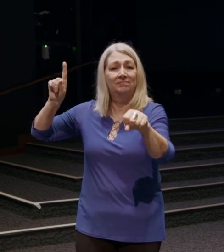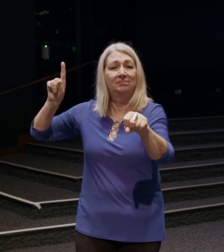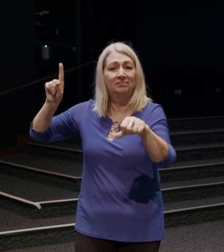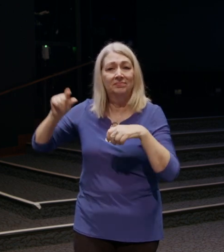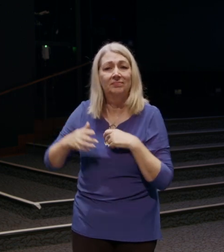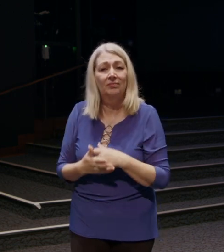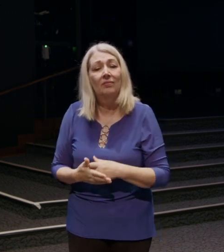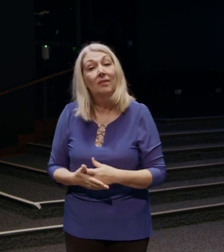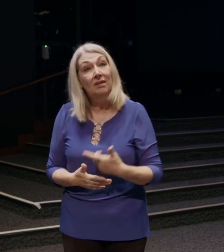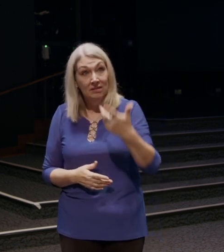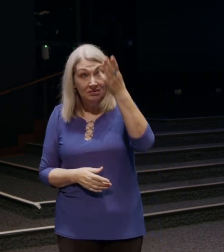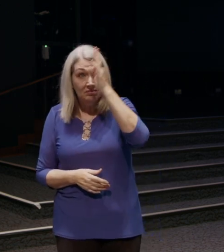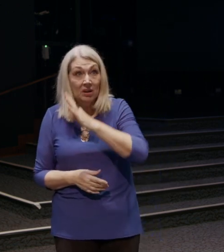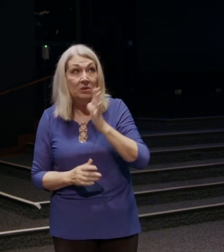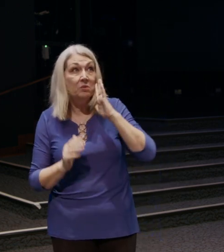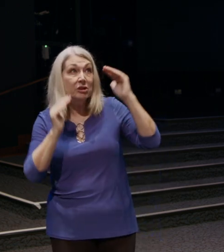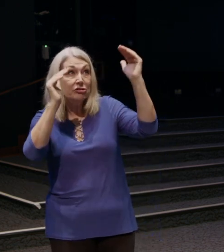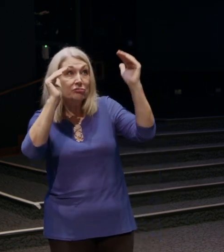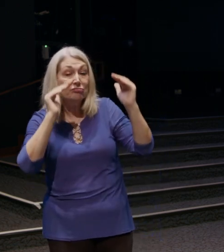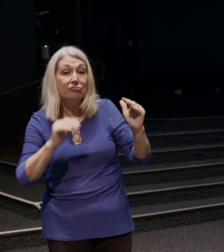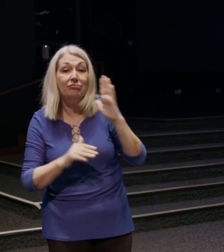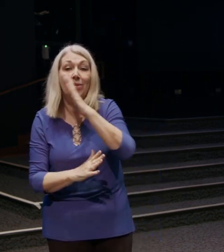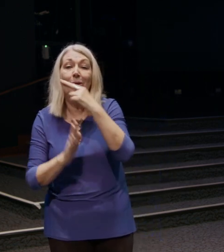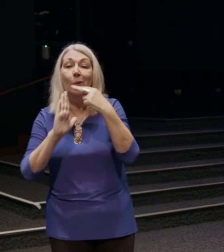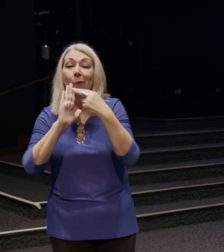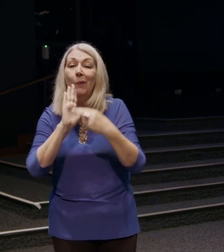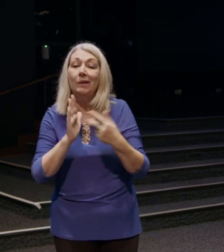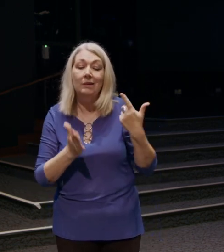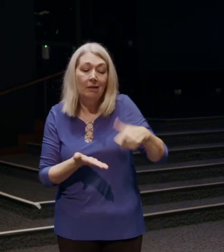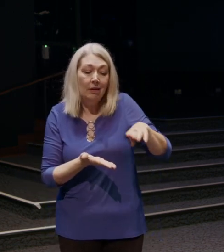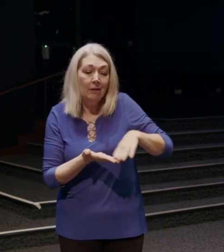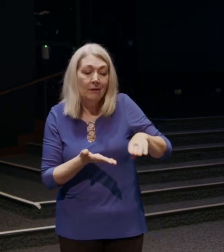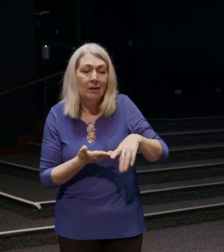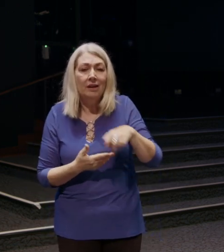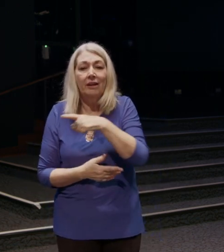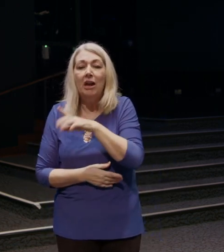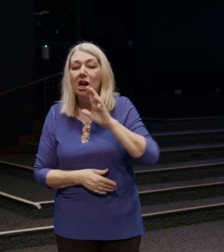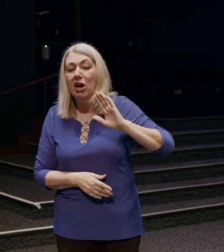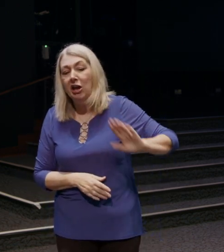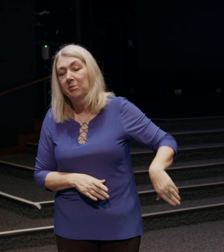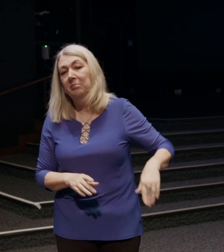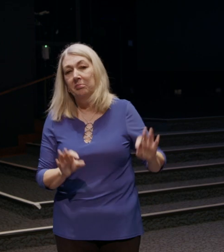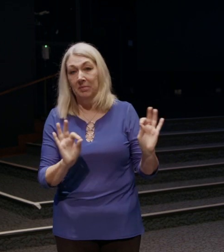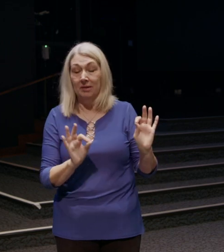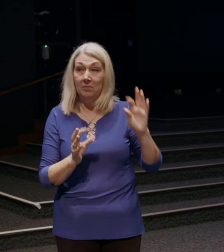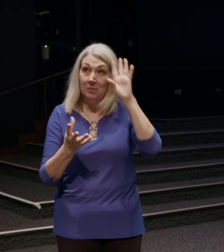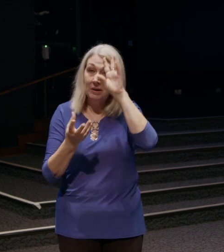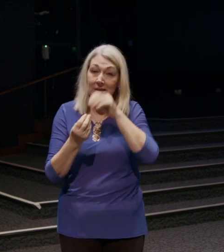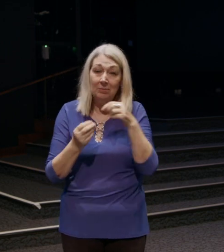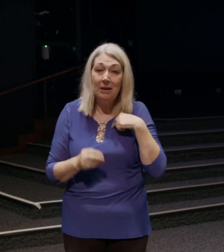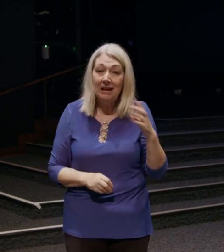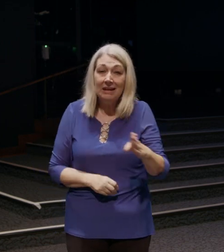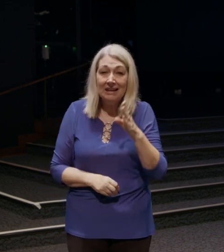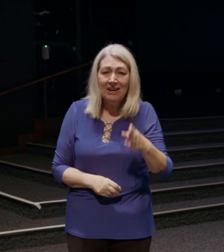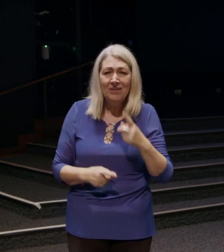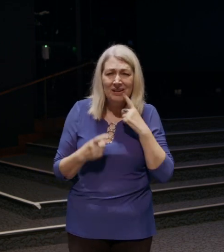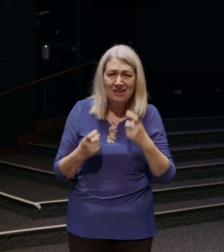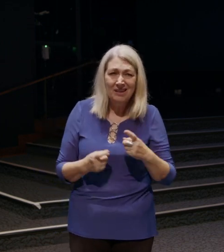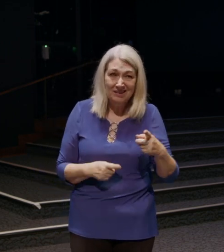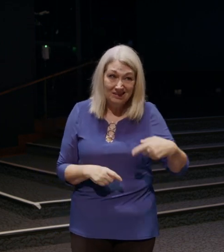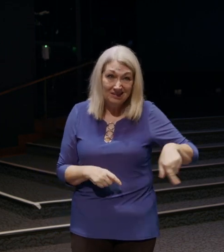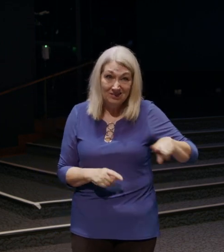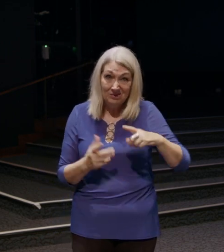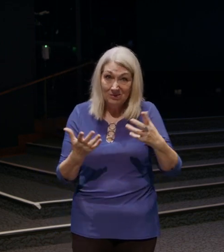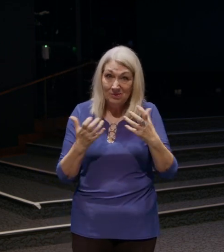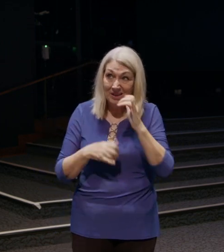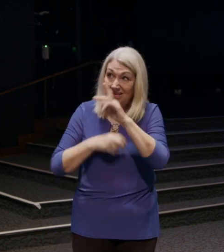going to lower His standards so we can be forgiven? Is He going to look away and pretend I've never sinned? Would we want a God who altered